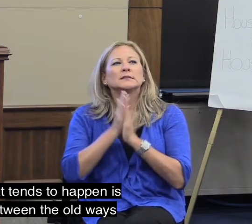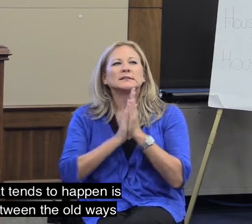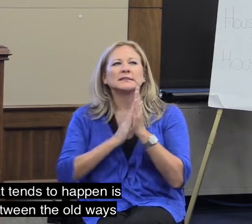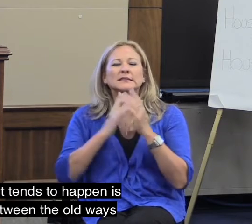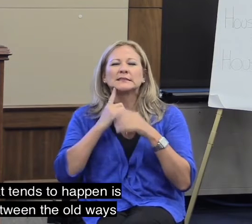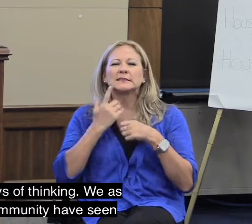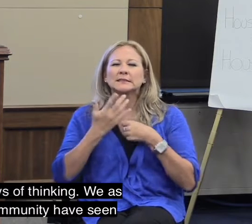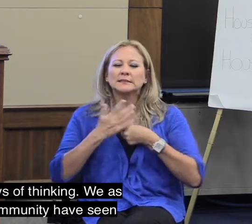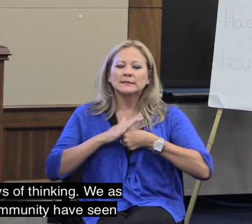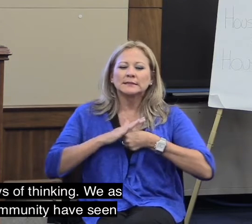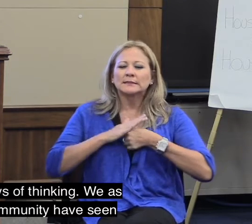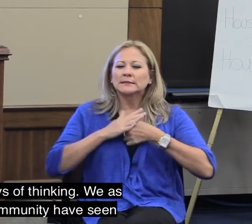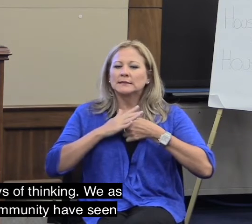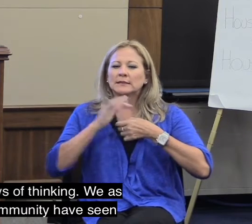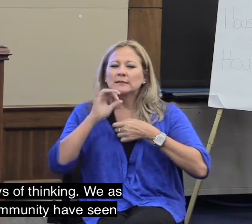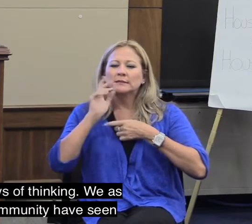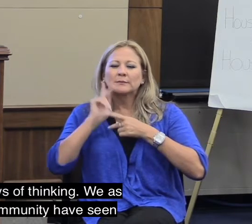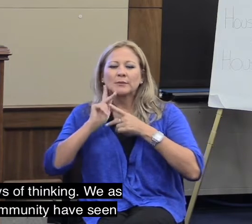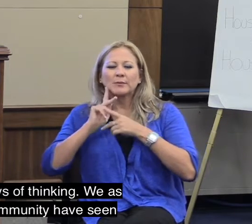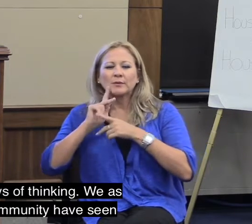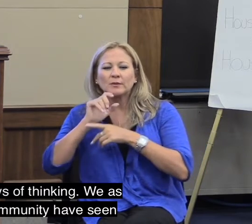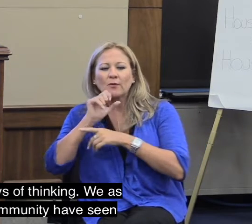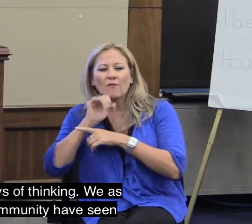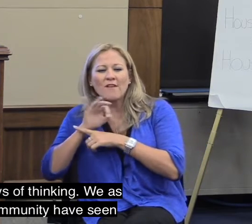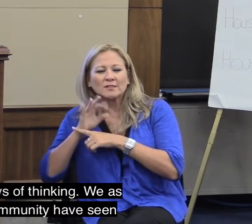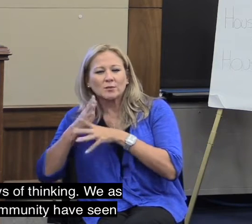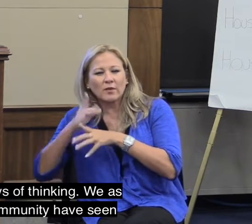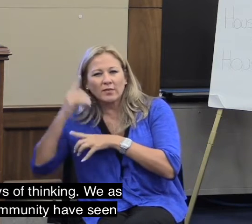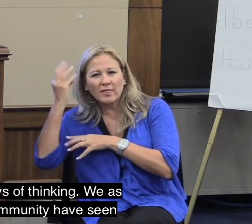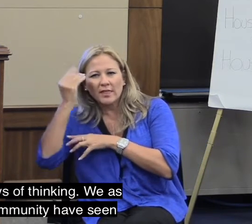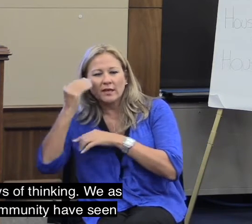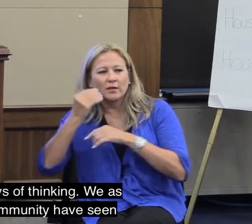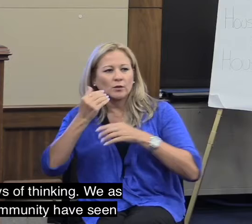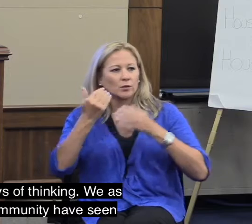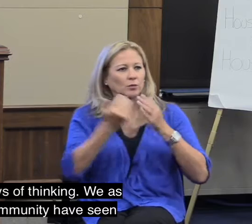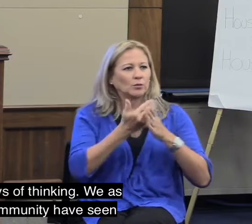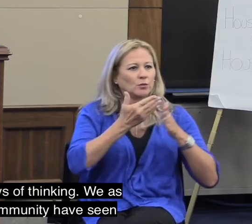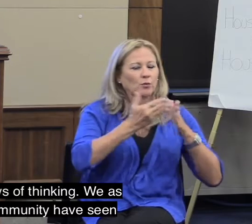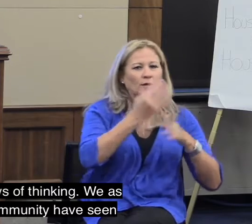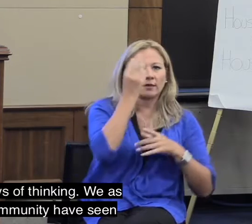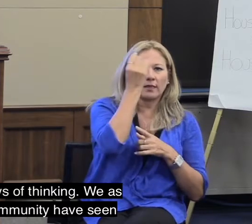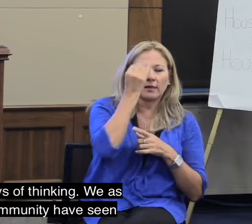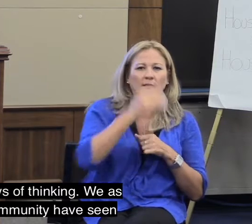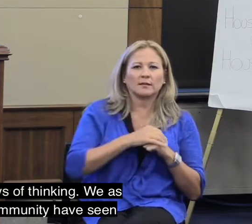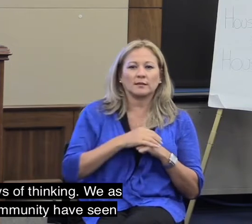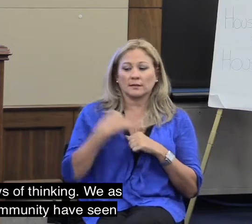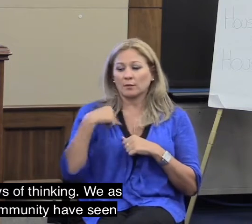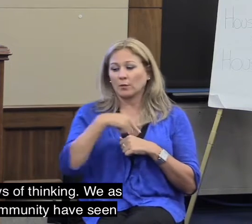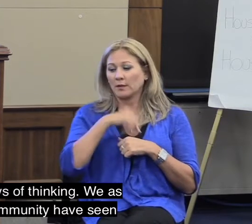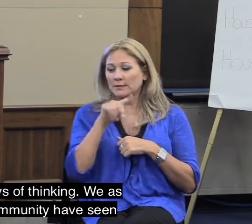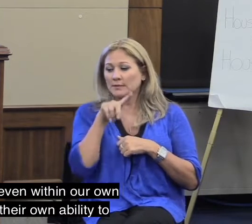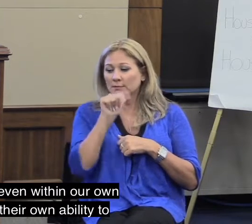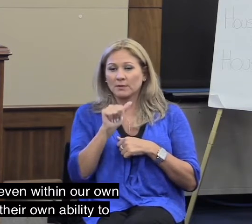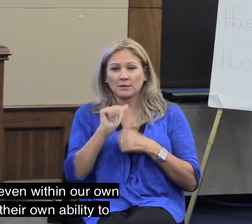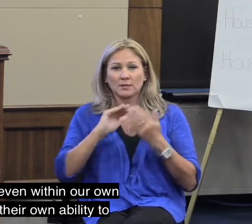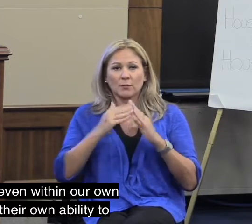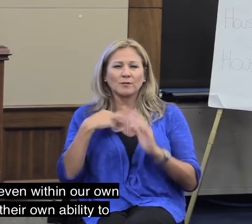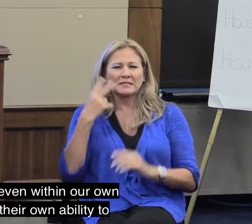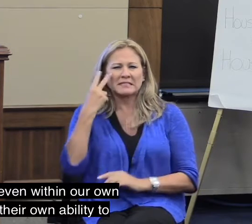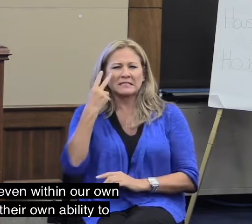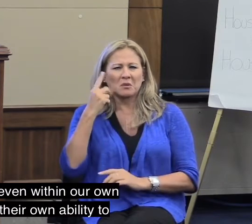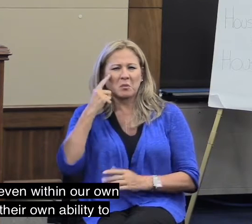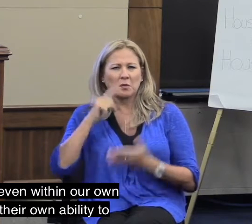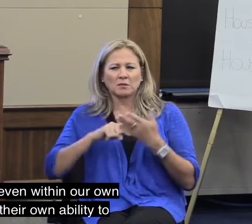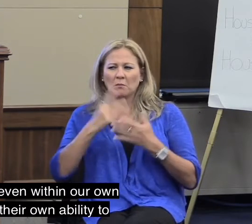between the old ways of thinking and new ways of thinking. We, as part of the disability community, have seen both.